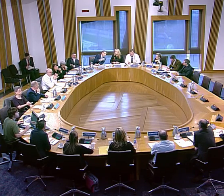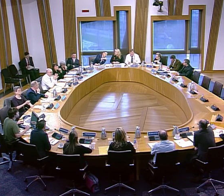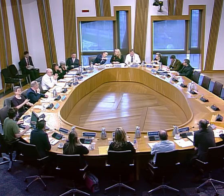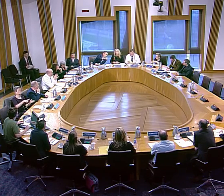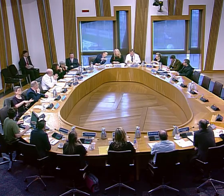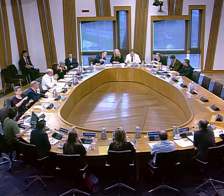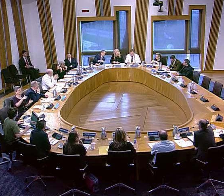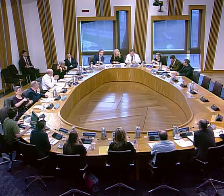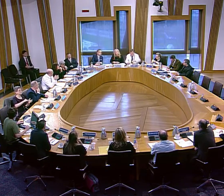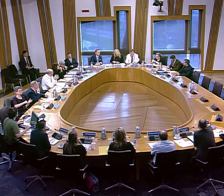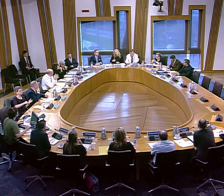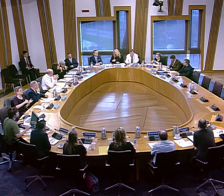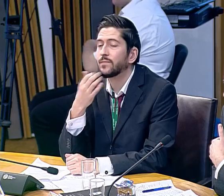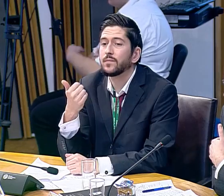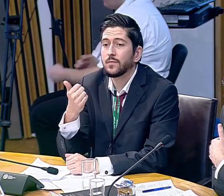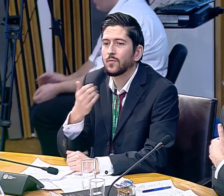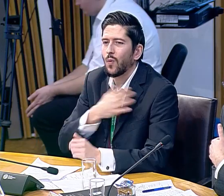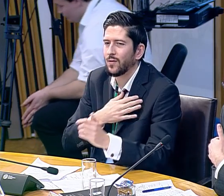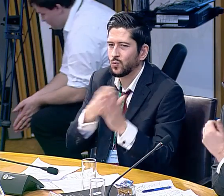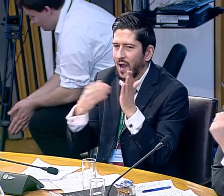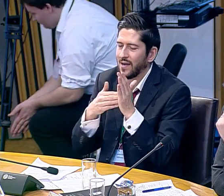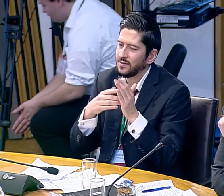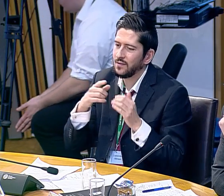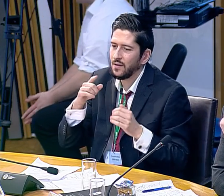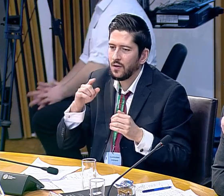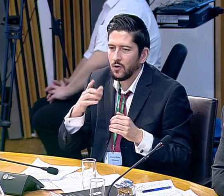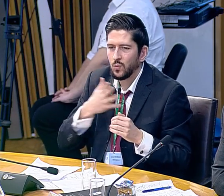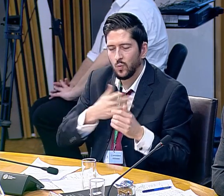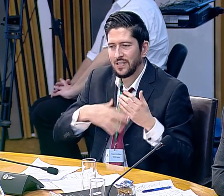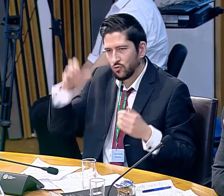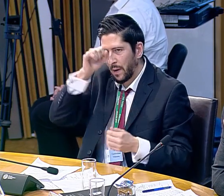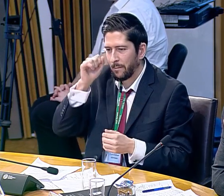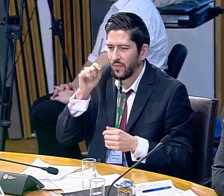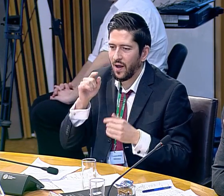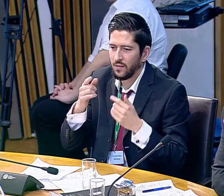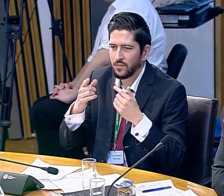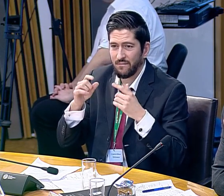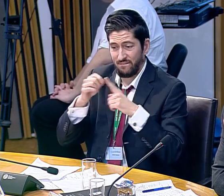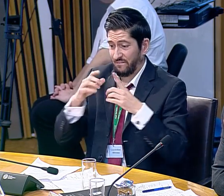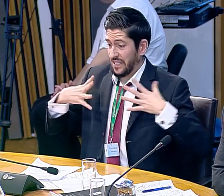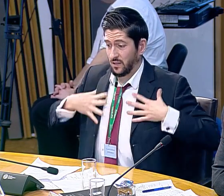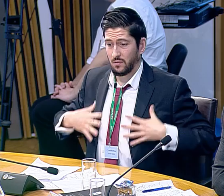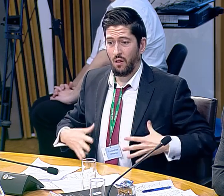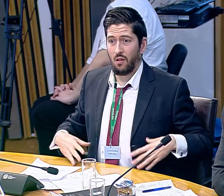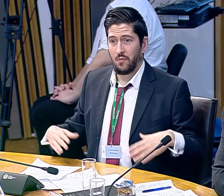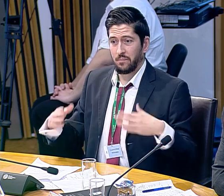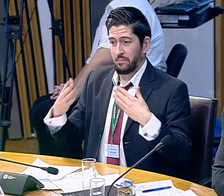universities. Mark, did you want to come back in at that point? Yeah. Add that we need to remember that sort of